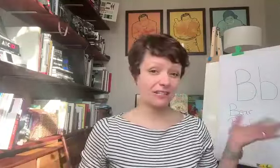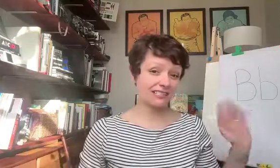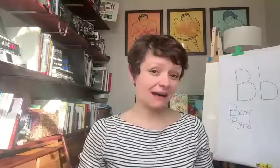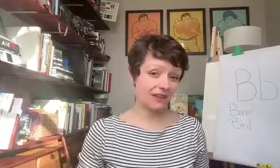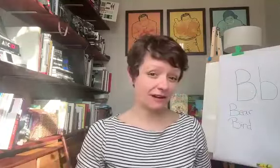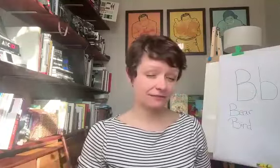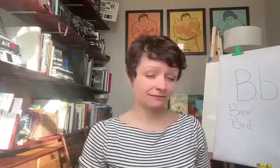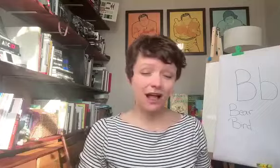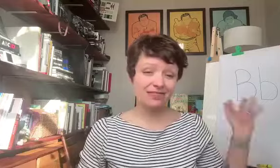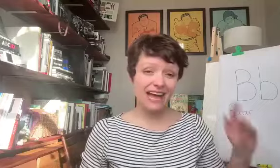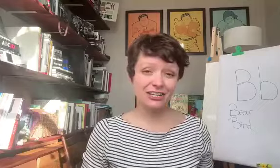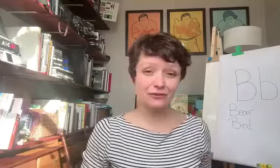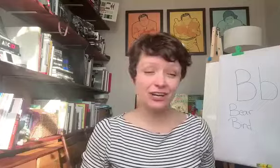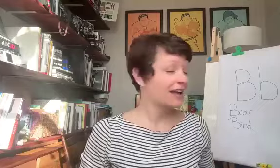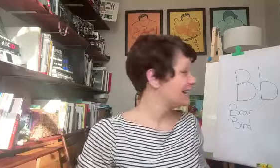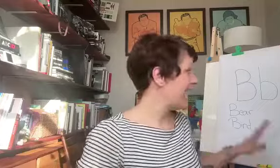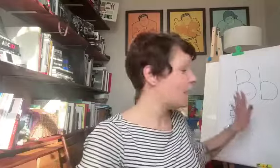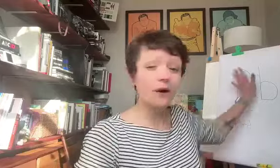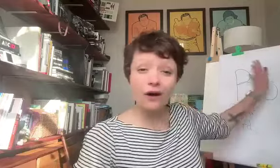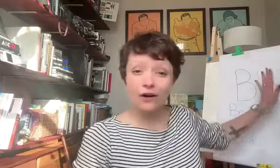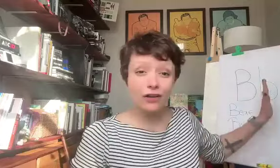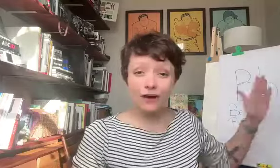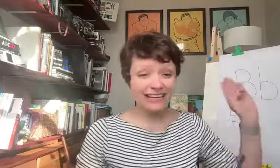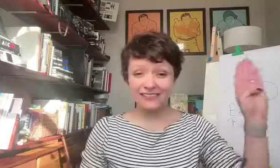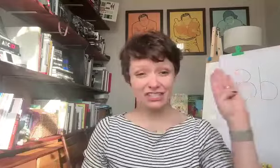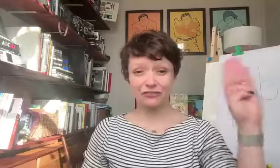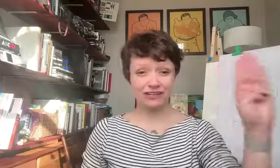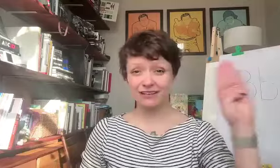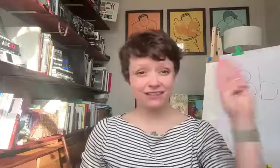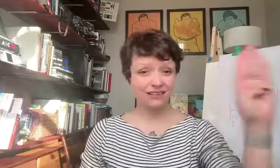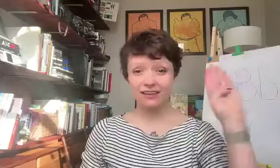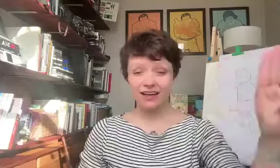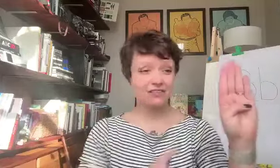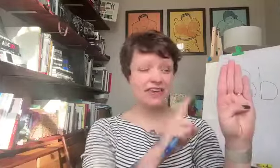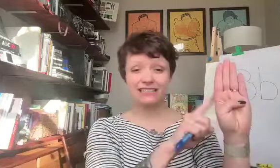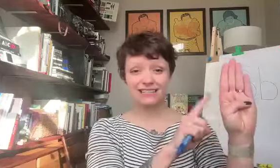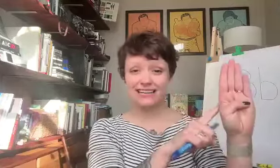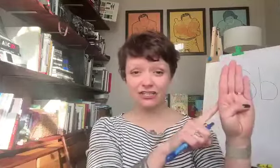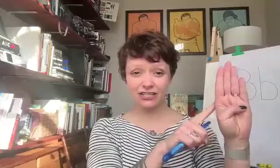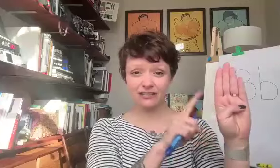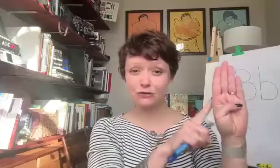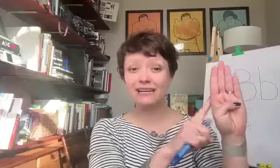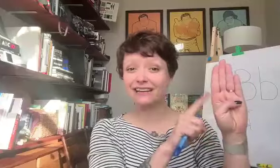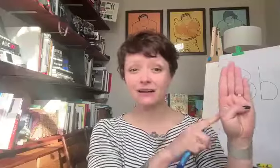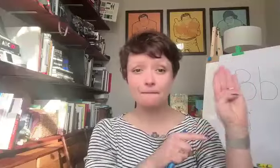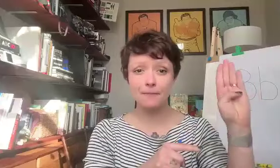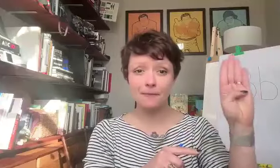We just stop there. That's huge. Now, you've already given children this connection to be, ba, ba, ba,